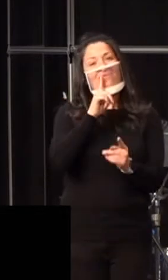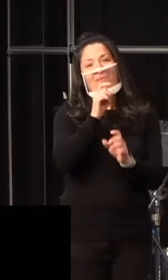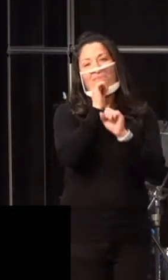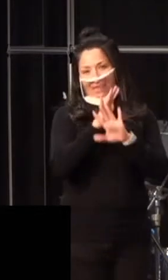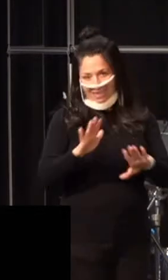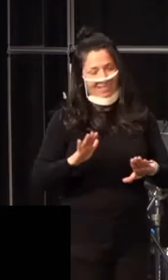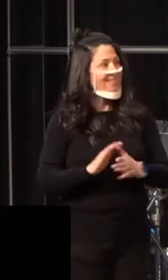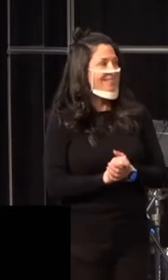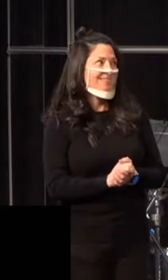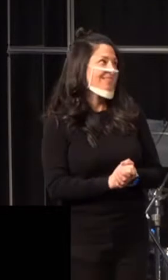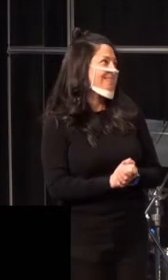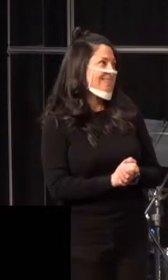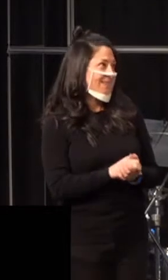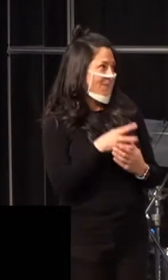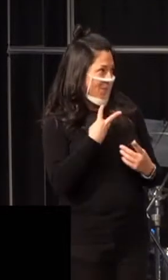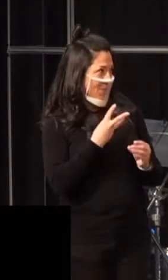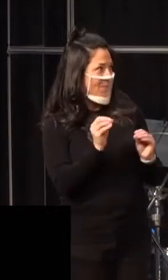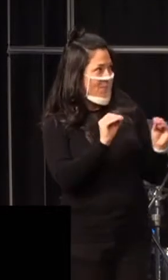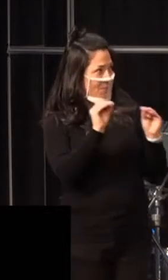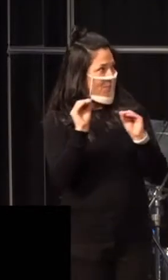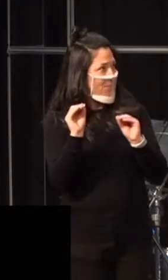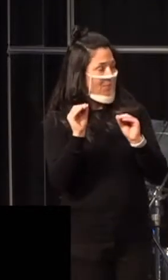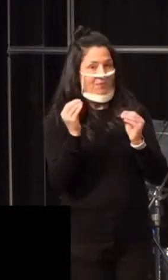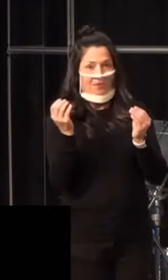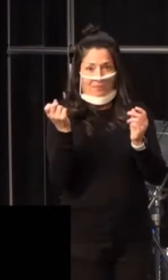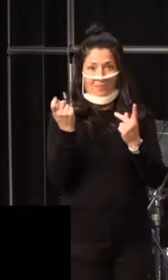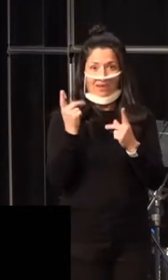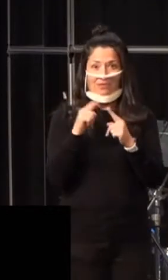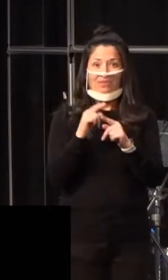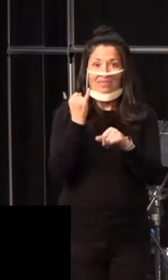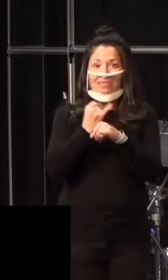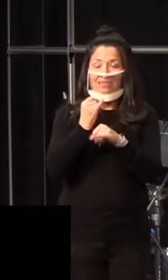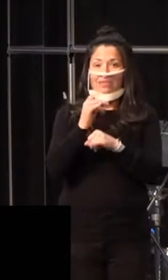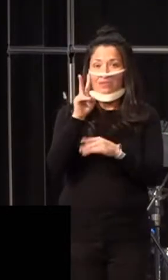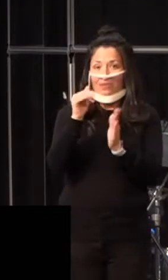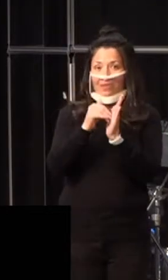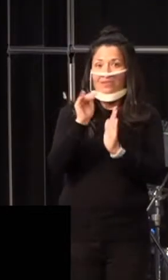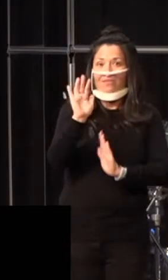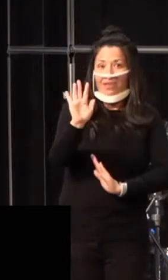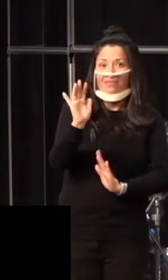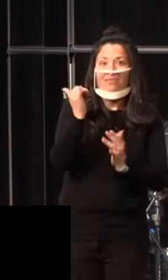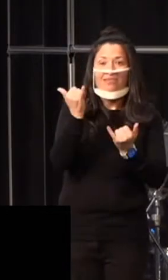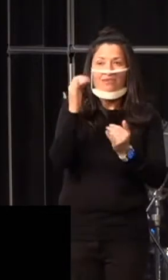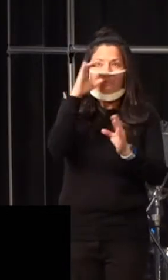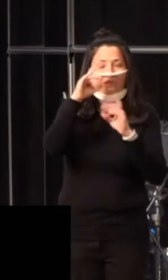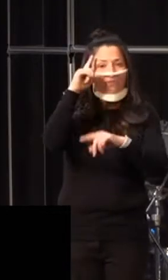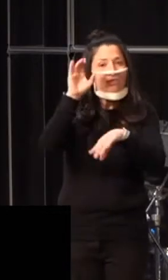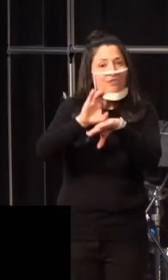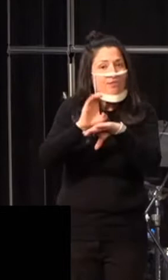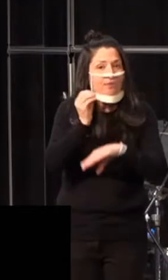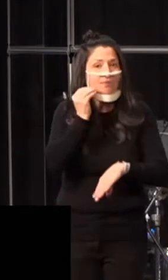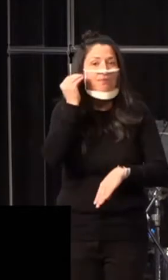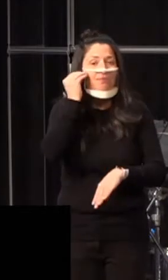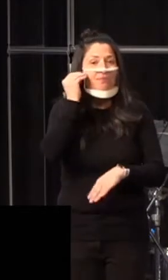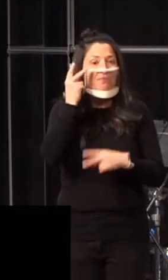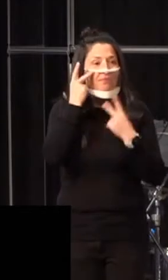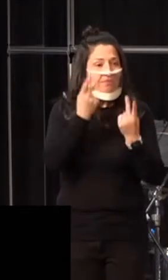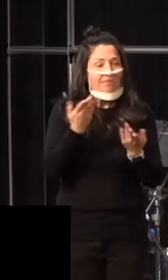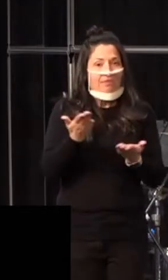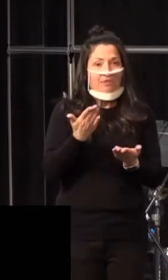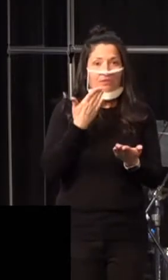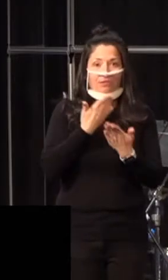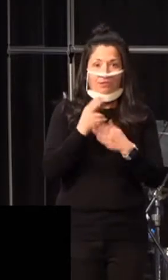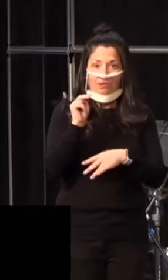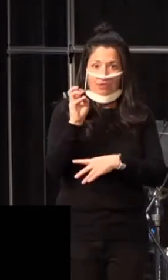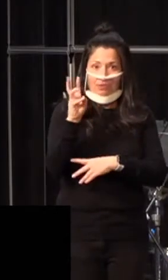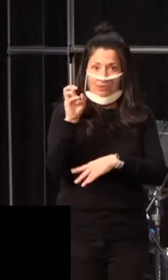blessed. We moved back, here to St. Augustine in 05, and we're looking for a church home. Visited Good News